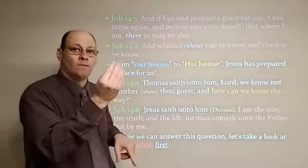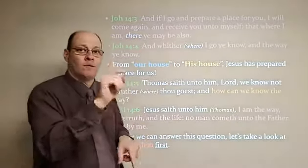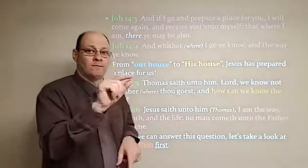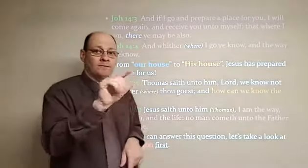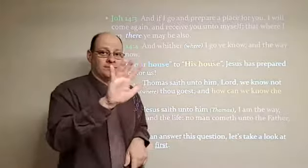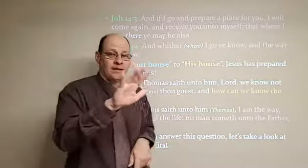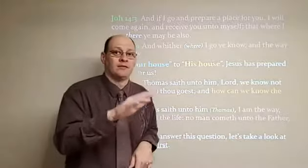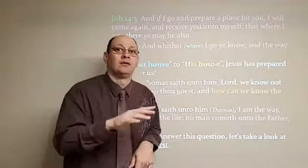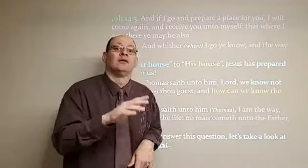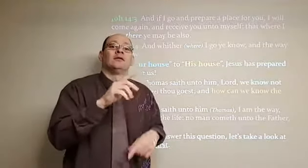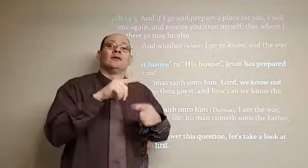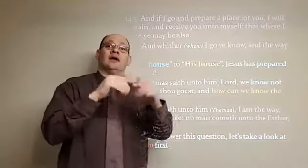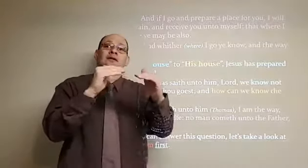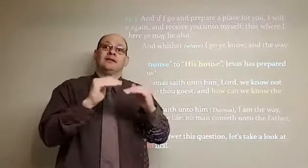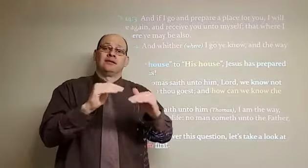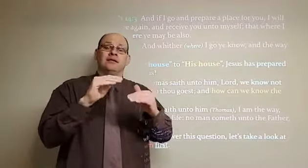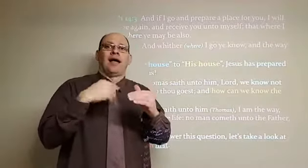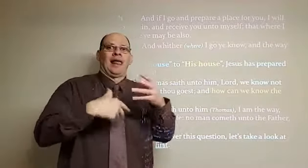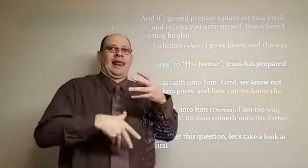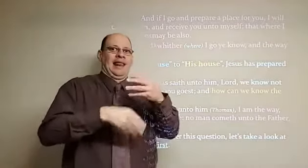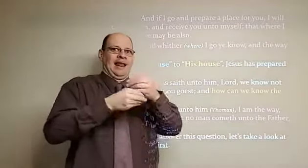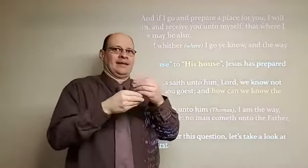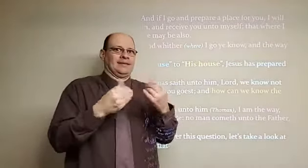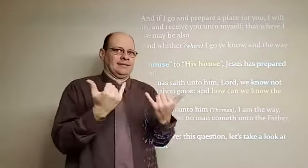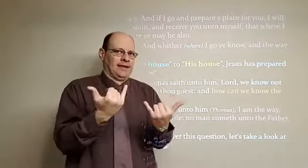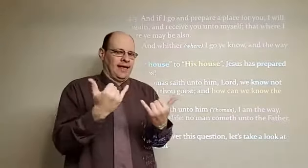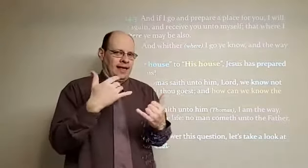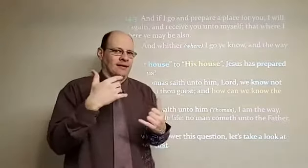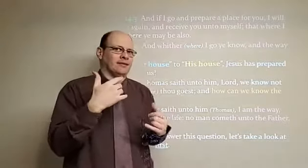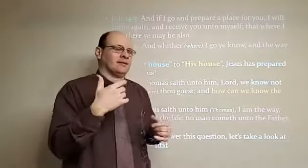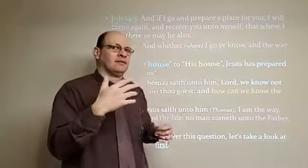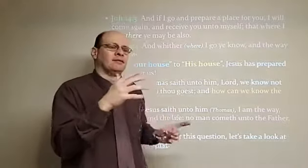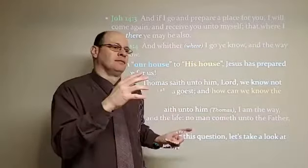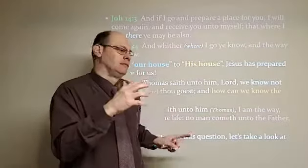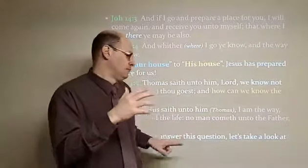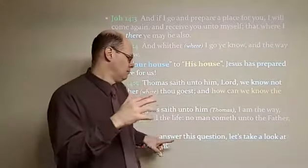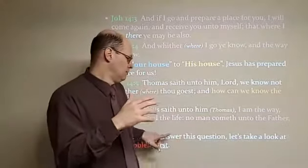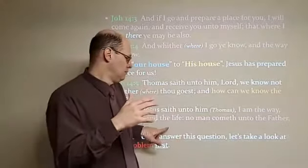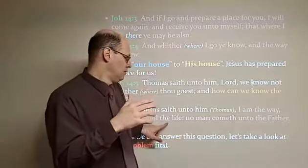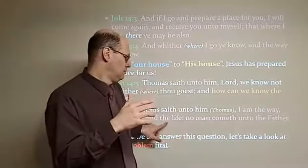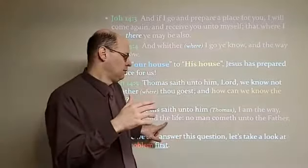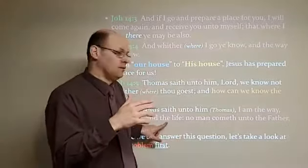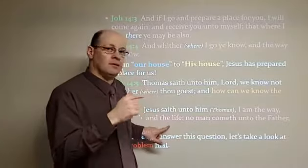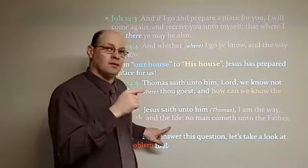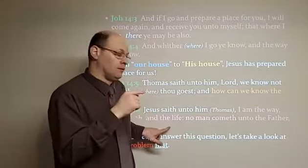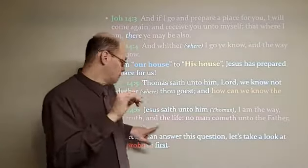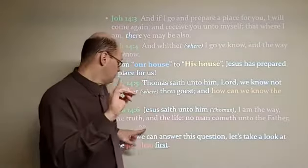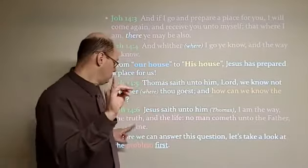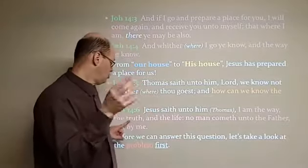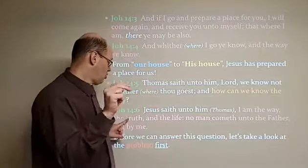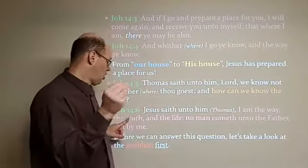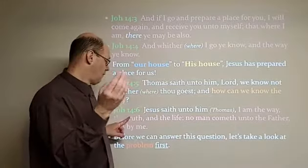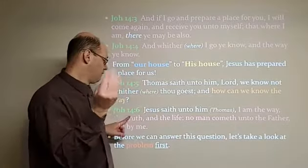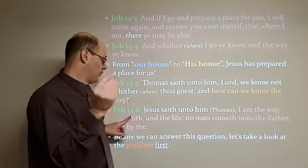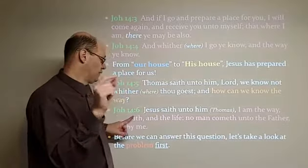that was in John 14 verse 5 and I just I saw this this morning and I wanted to add verse 6 to this